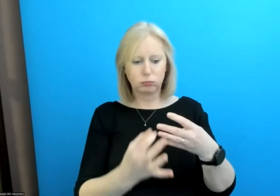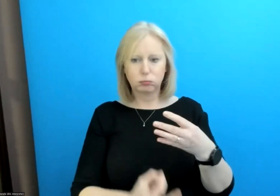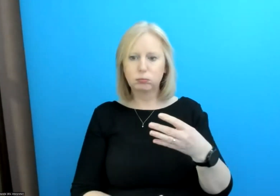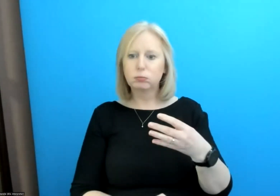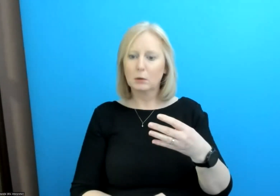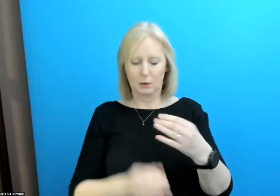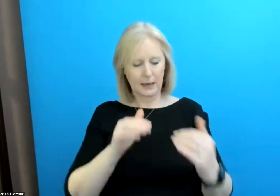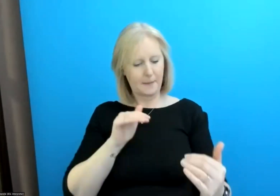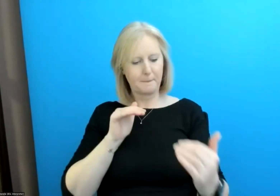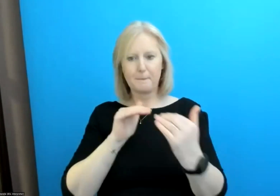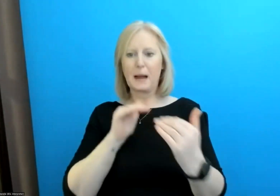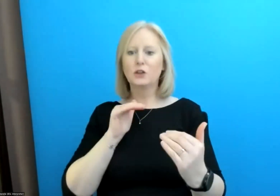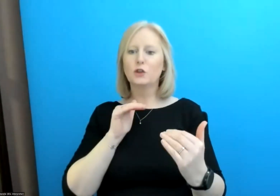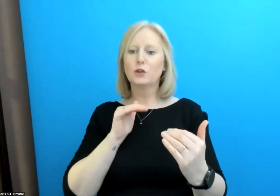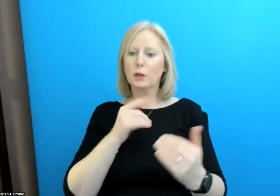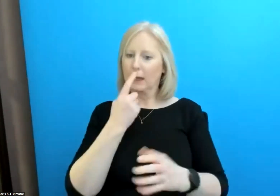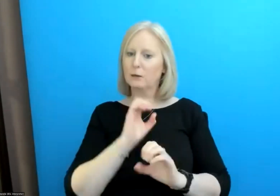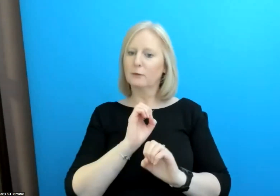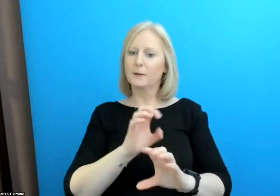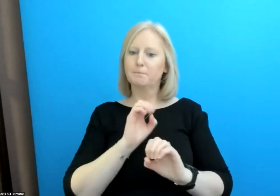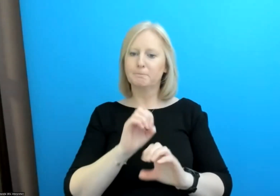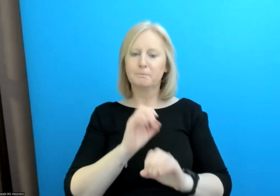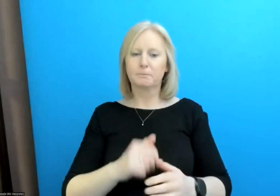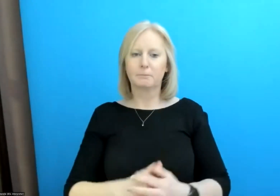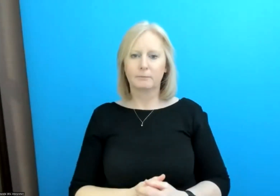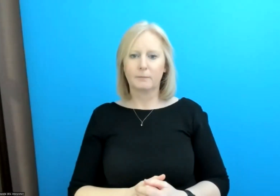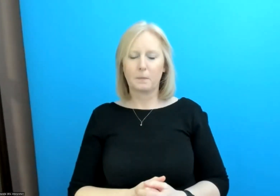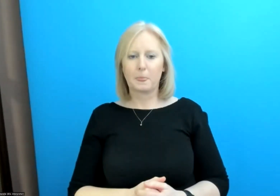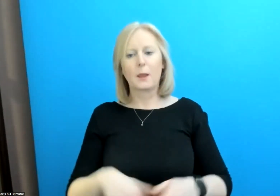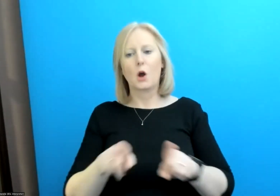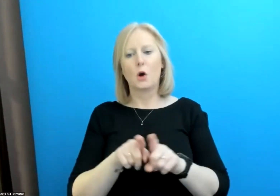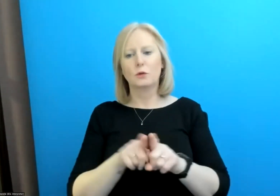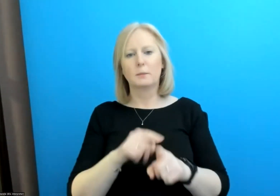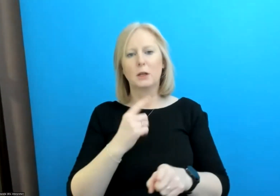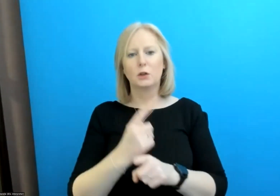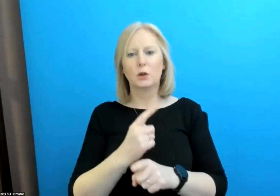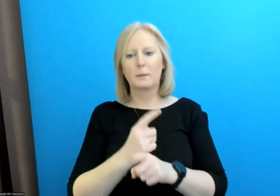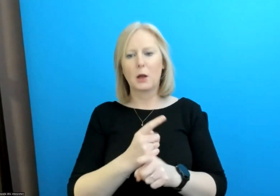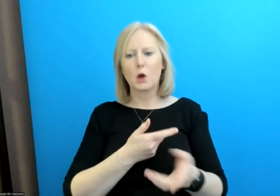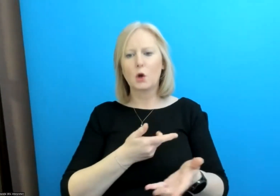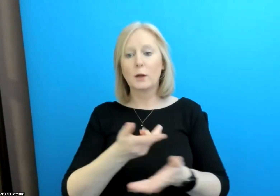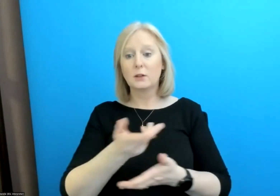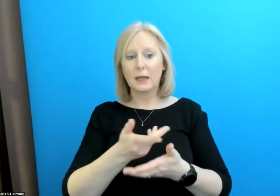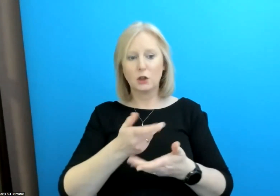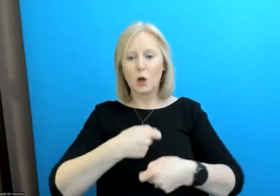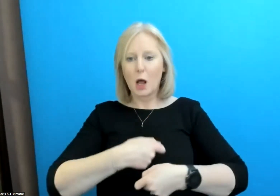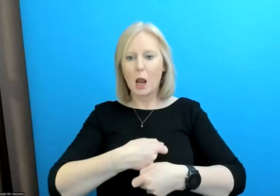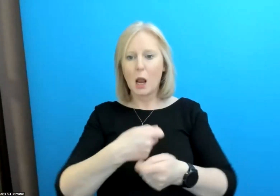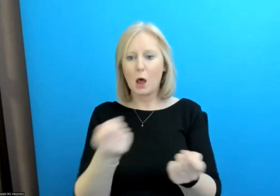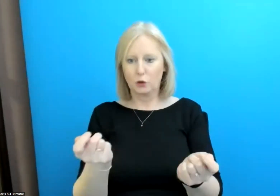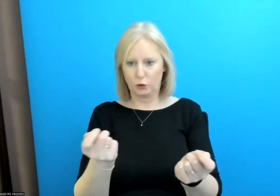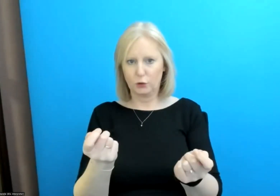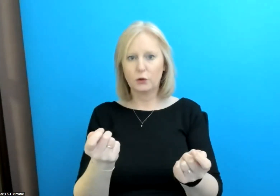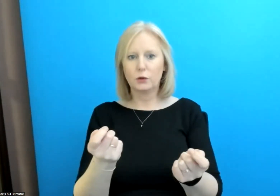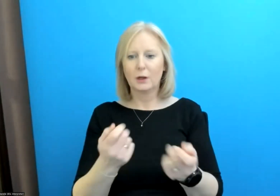meets their own needs. We also talked about how when consultations launch, that they still tend to have lots